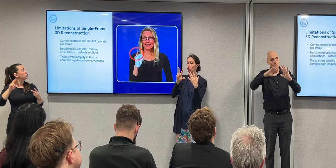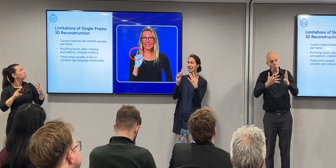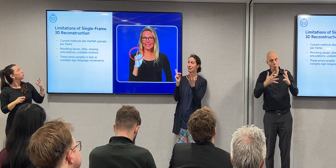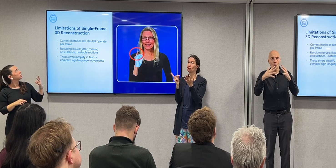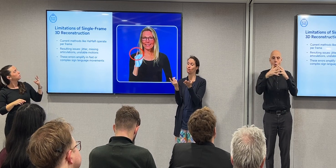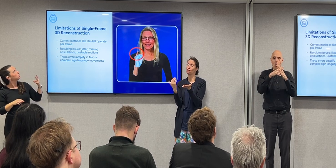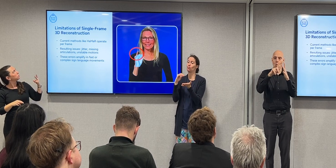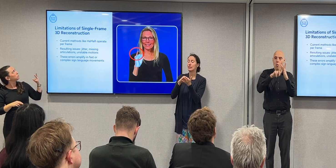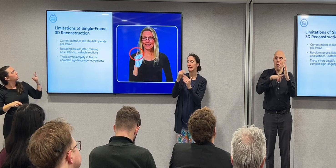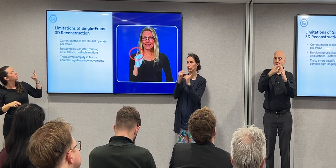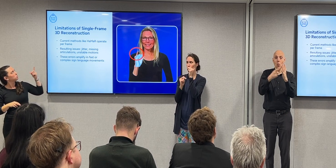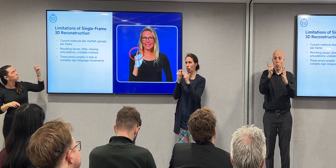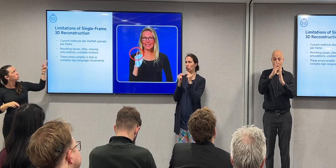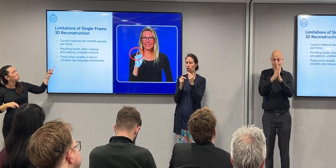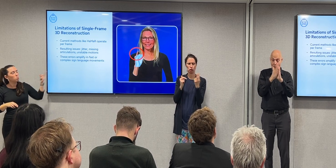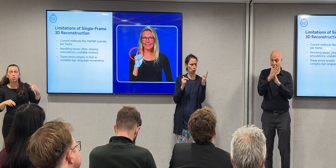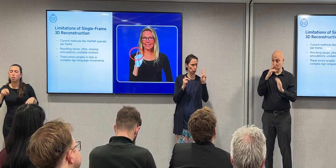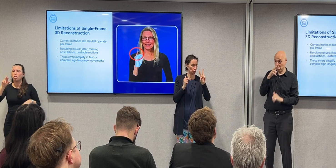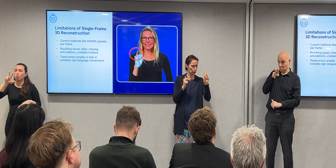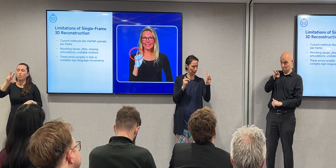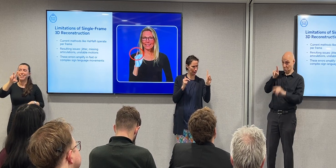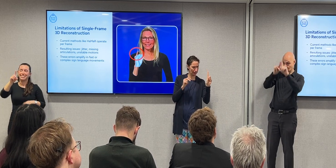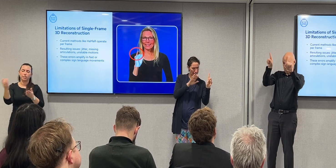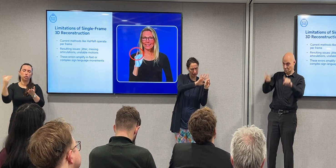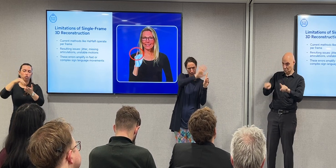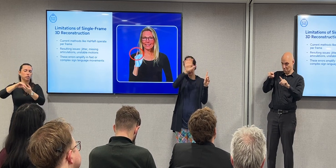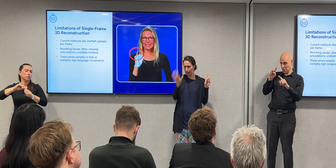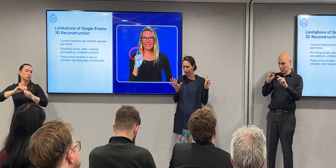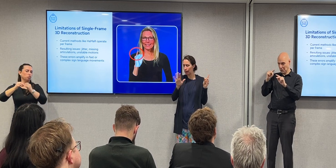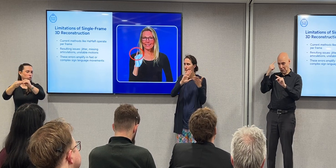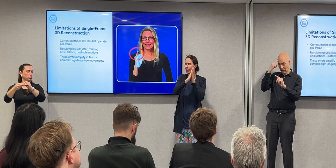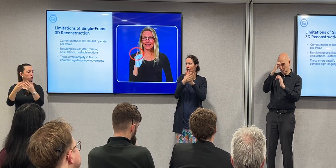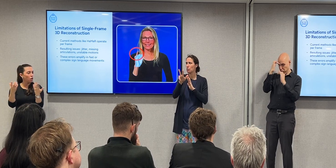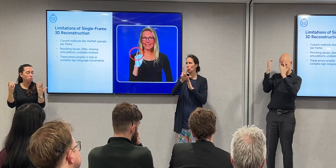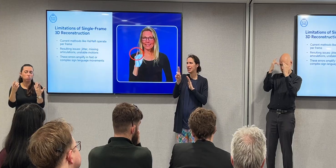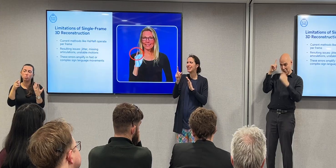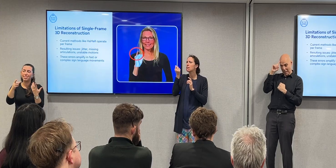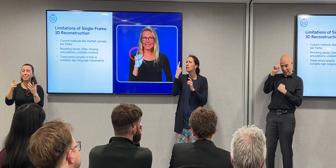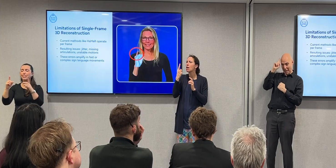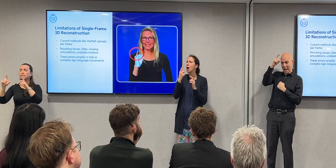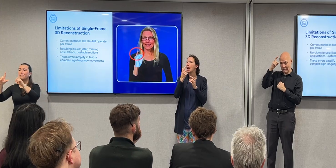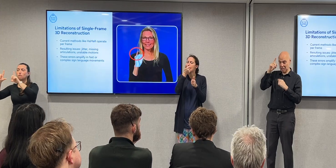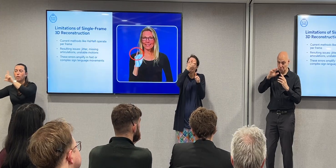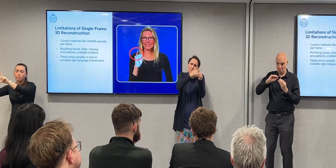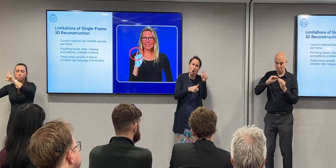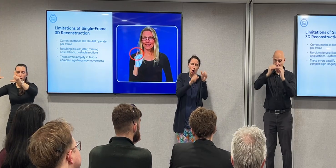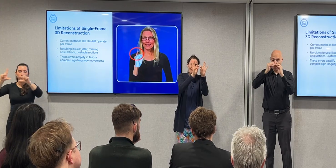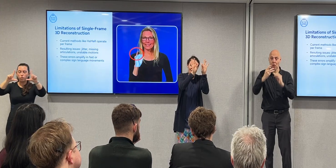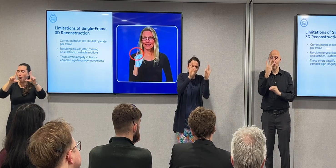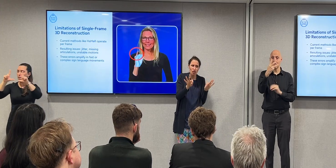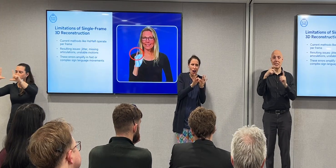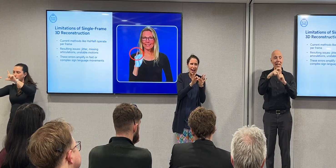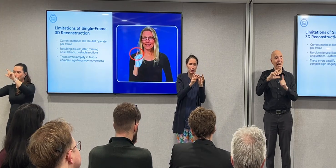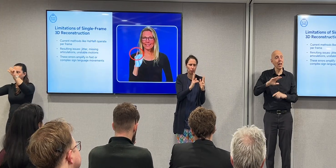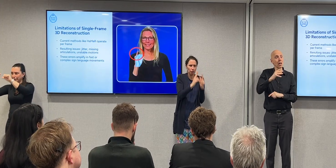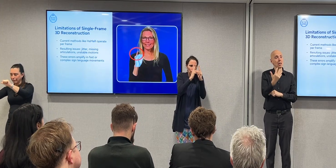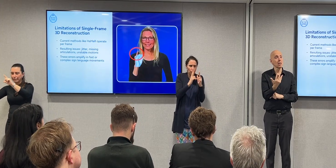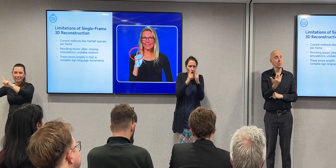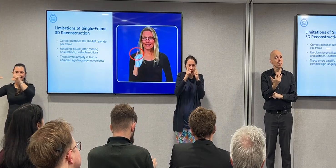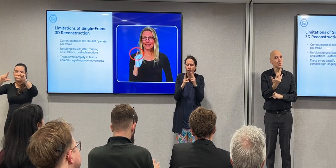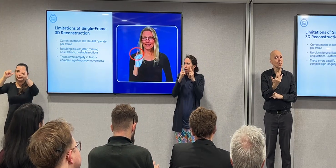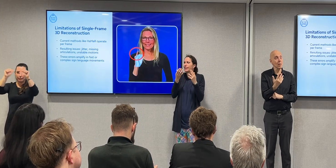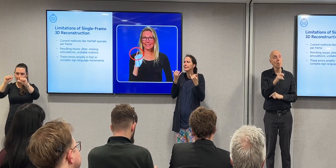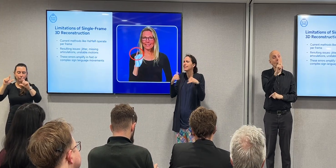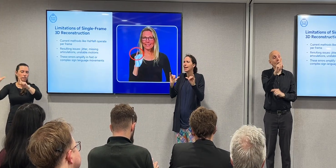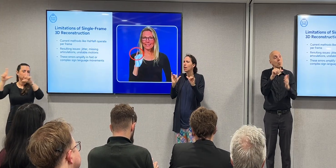reconstruction. And those typically operate per frame, which means that you do get jitter,